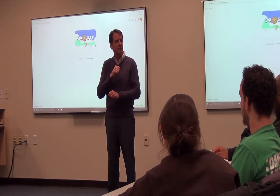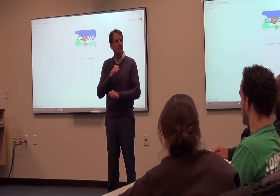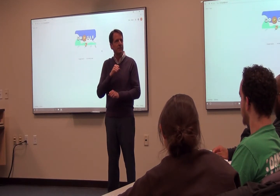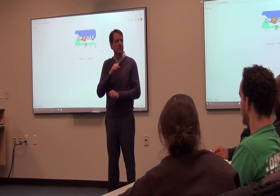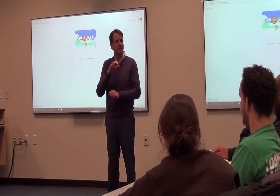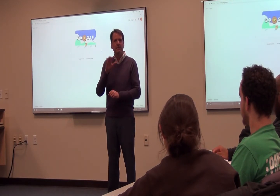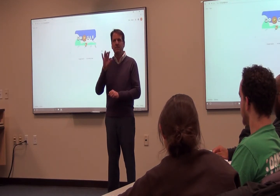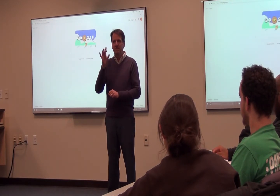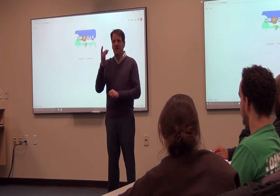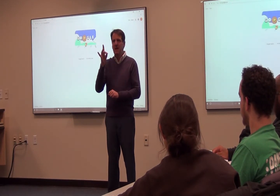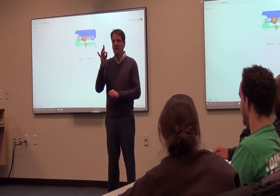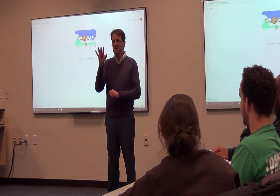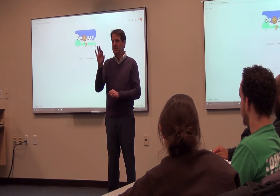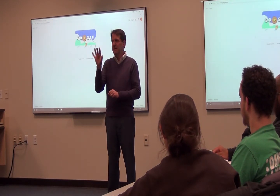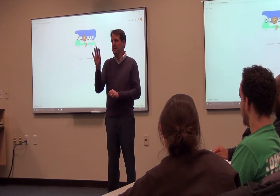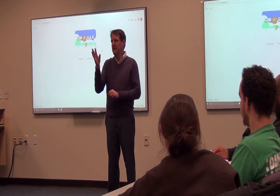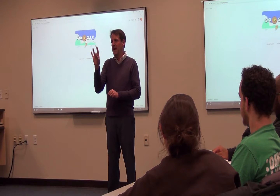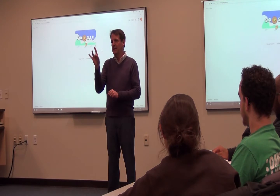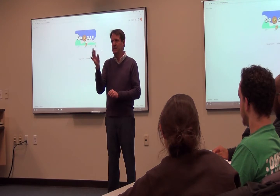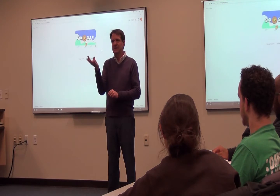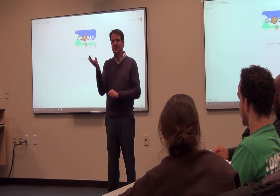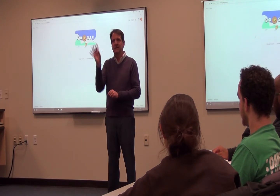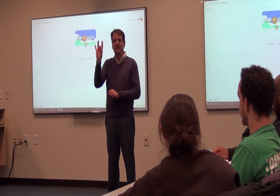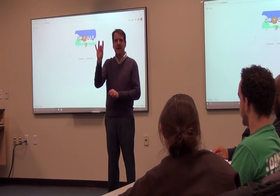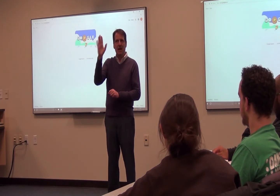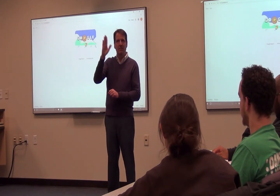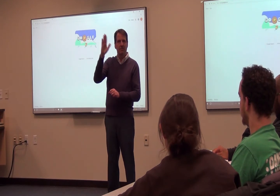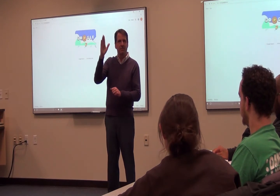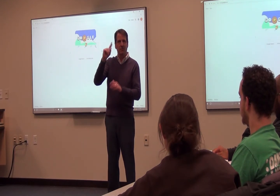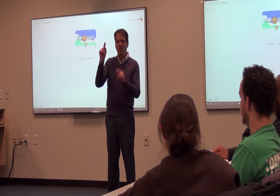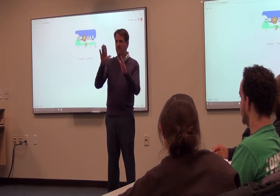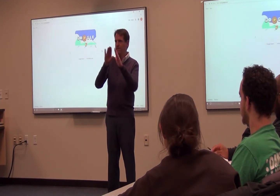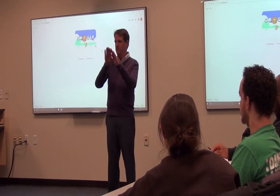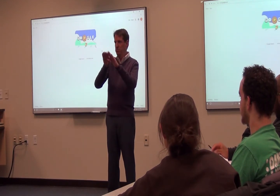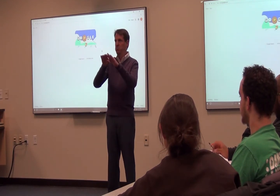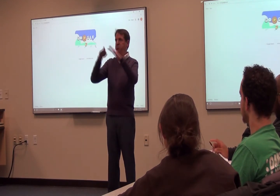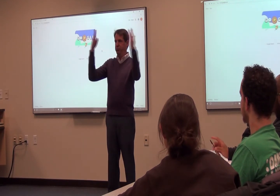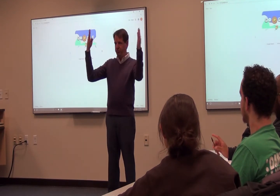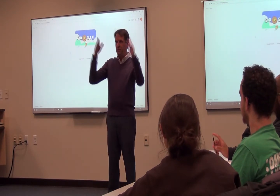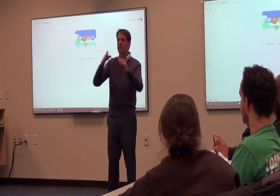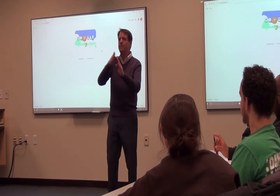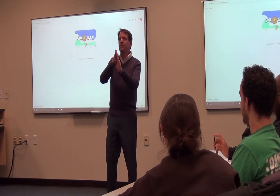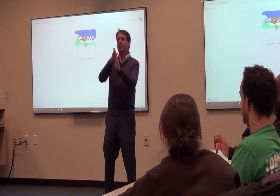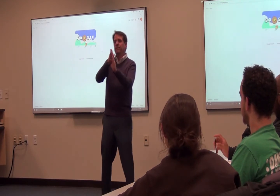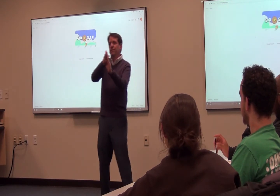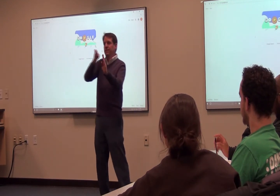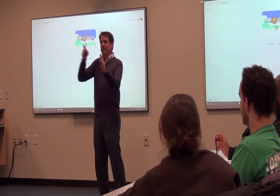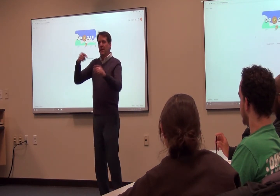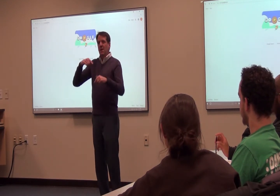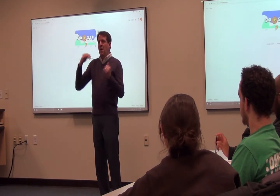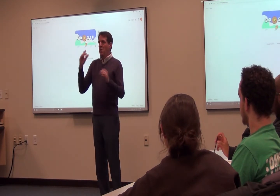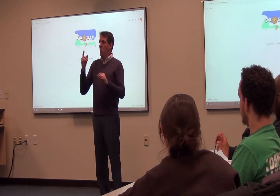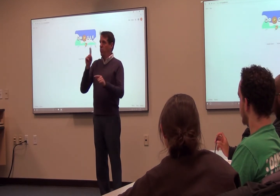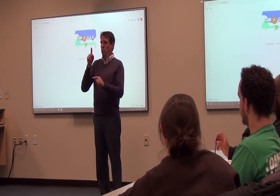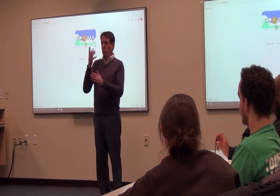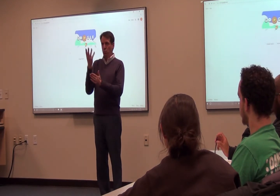about a year long, and they were finally allowing other people to come in. So they opened the borders at that